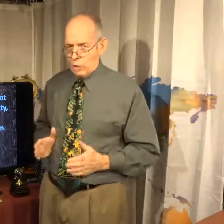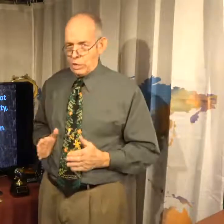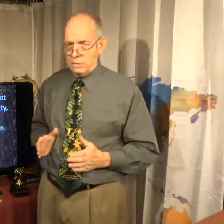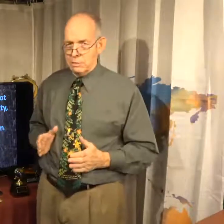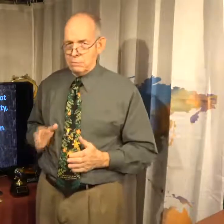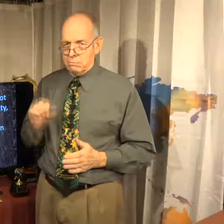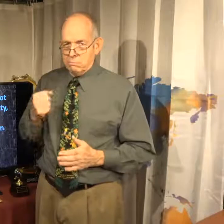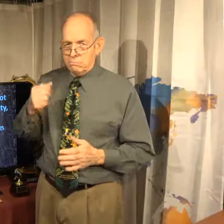pressing